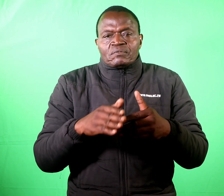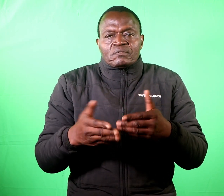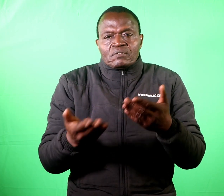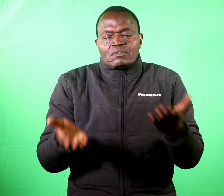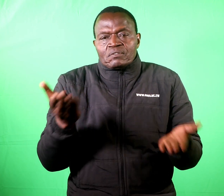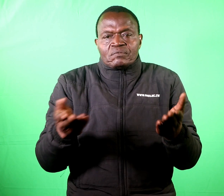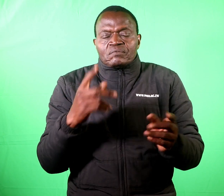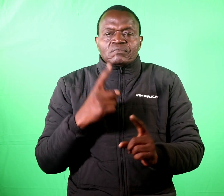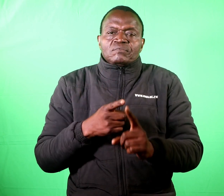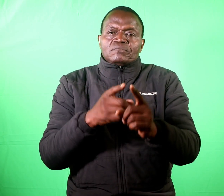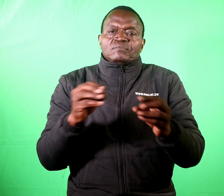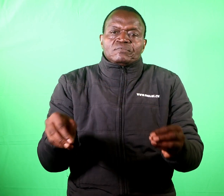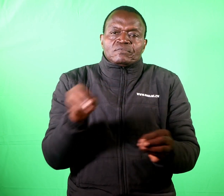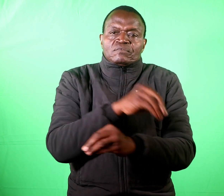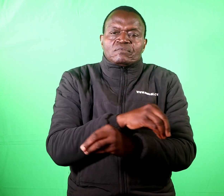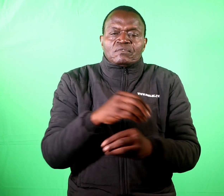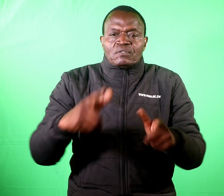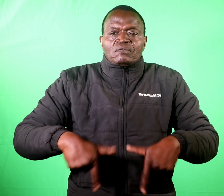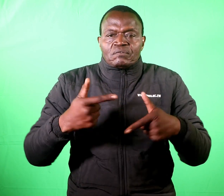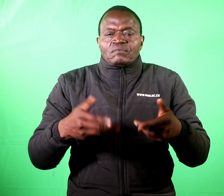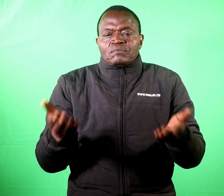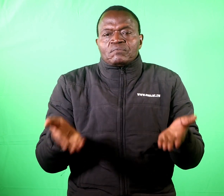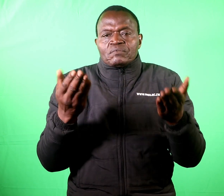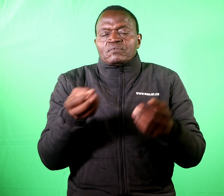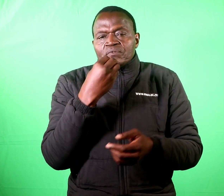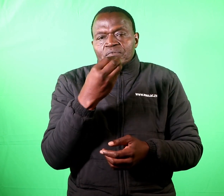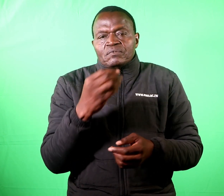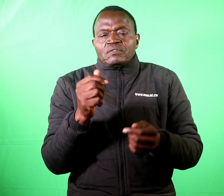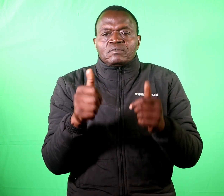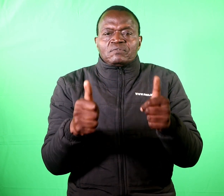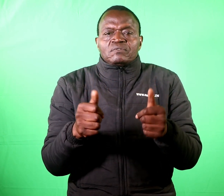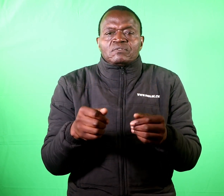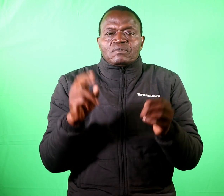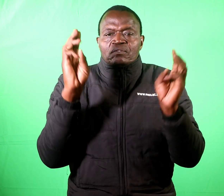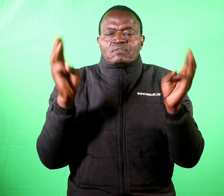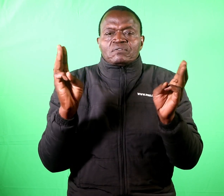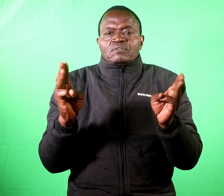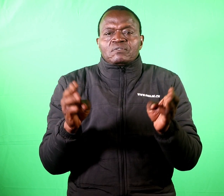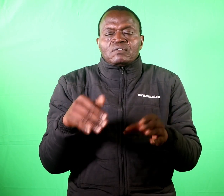towards transformed livelihoods for improved food and nutrition security in rural areas.